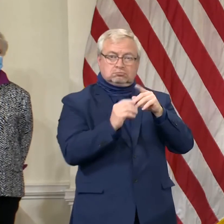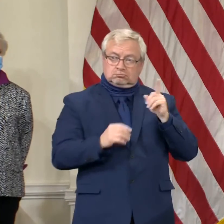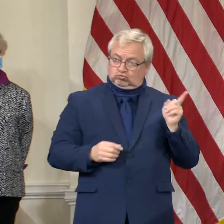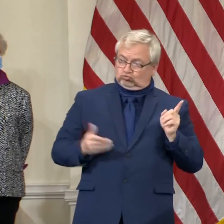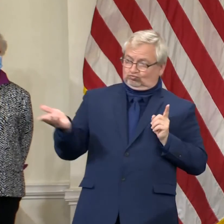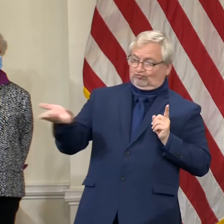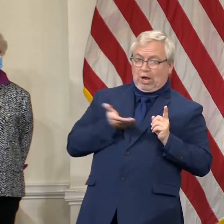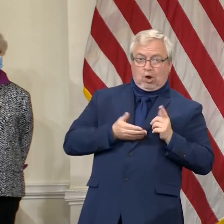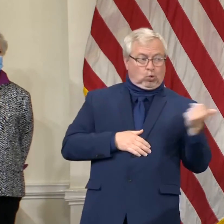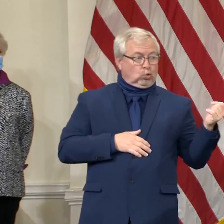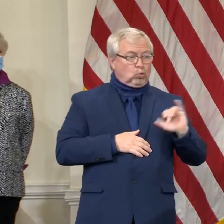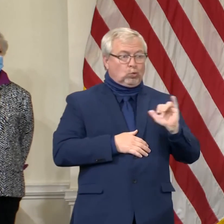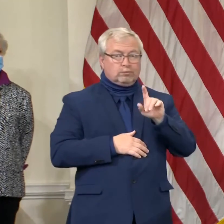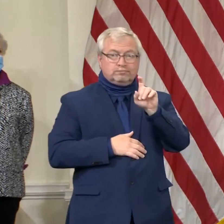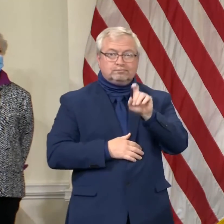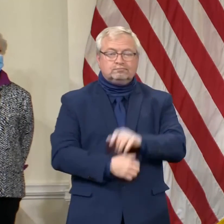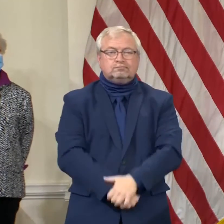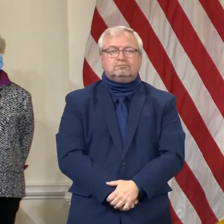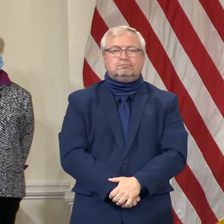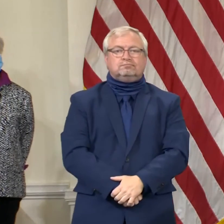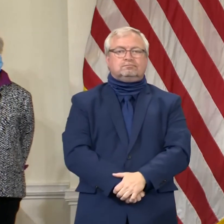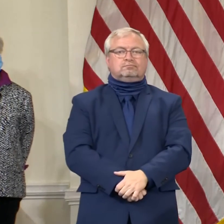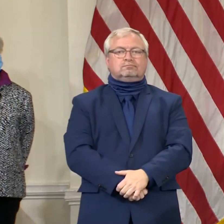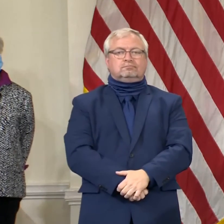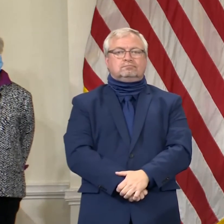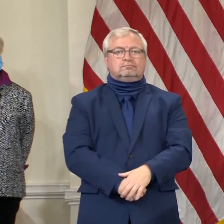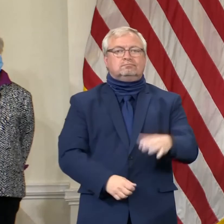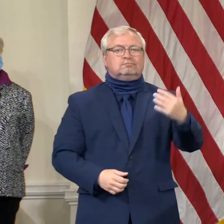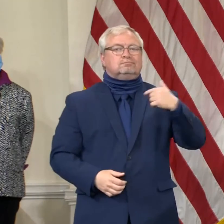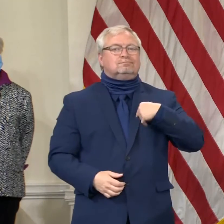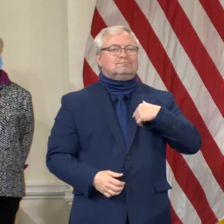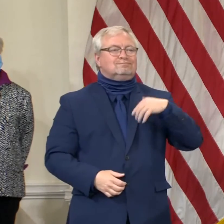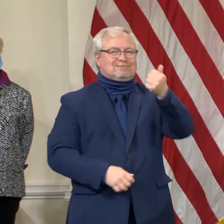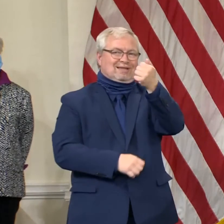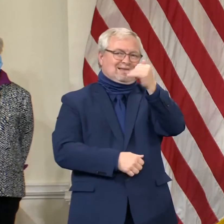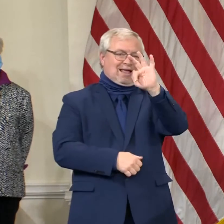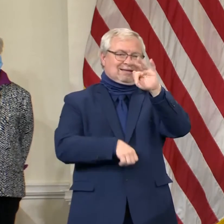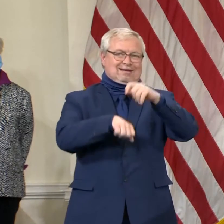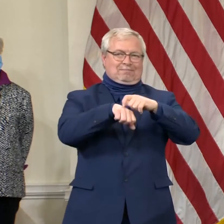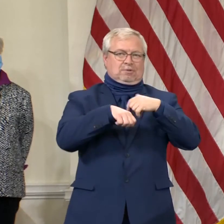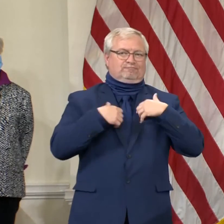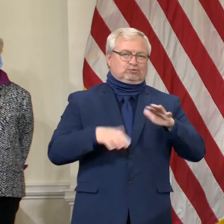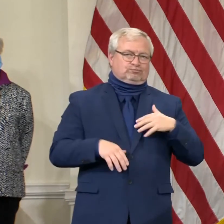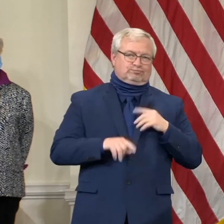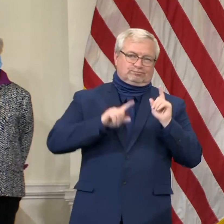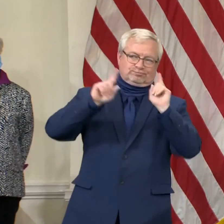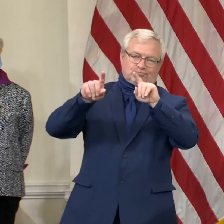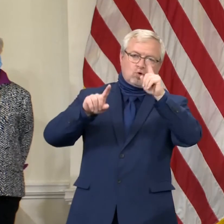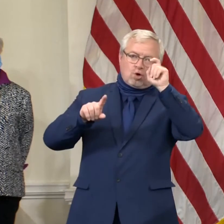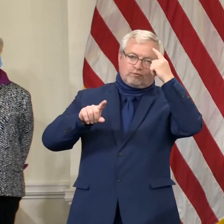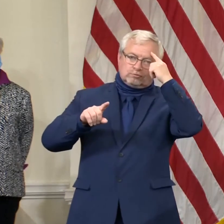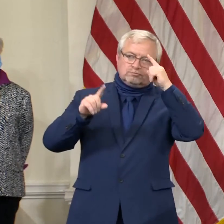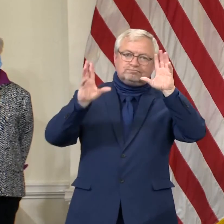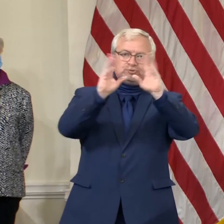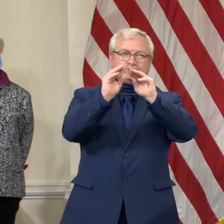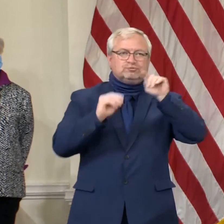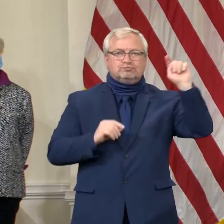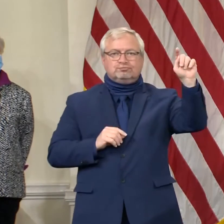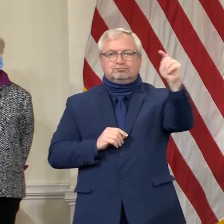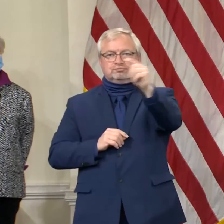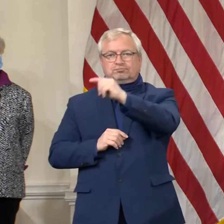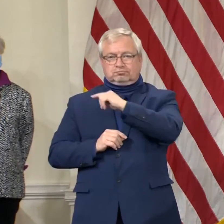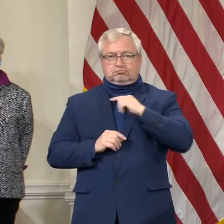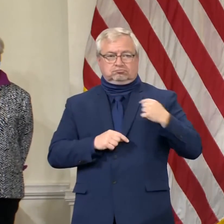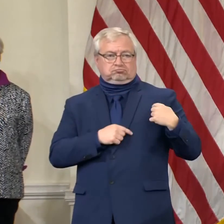governors. 12 of them have been with the president and vice president. So I've kicked off every one of those calls and spoken on behalf of